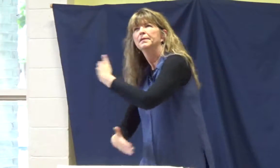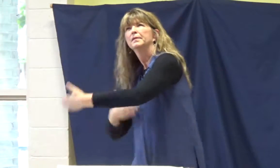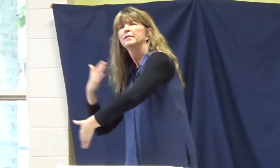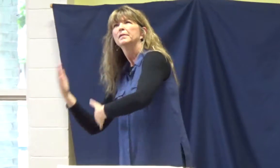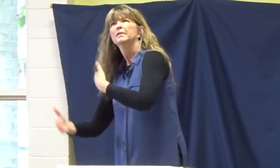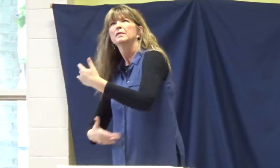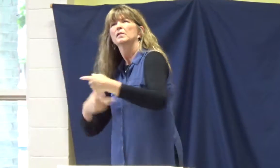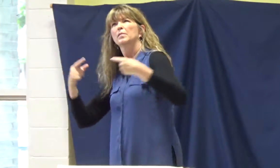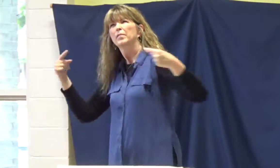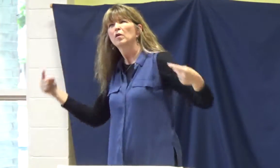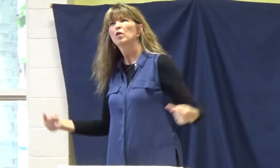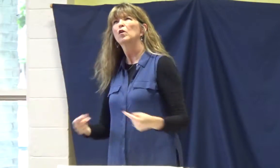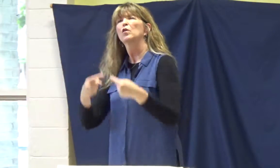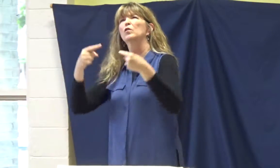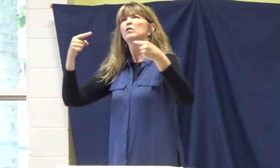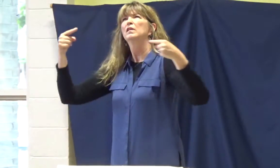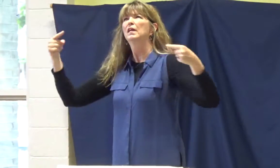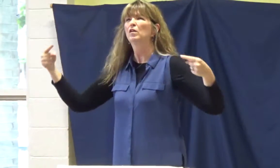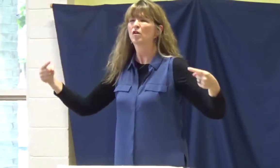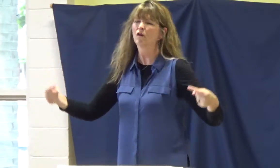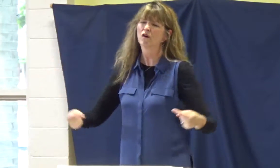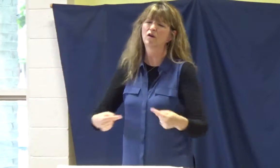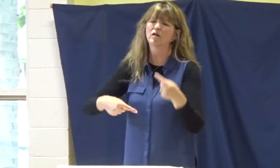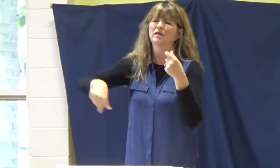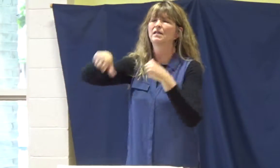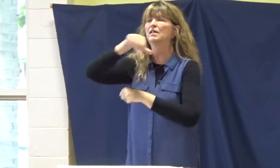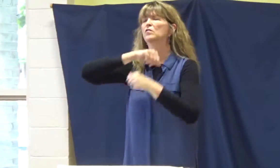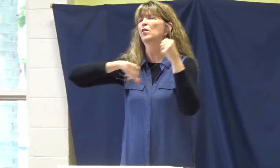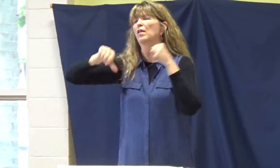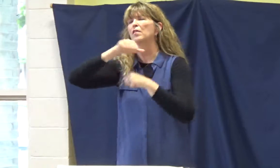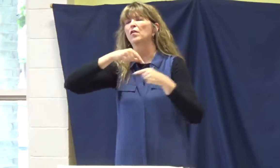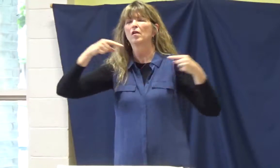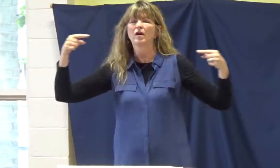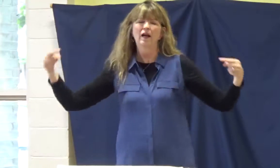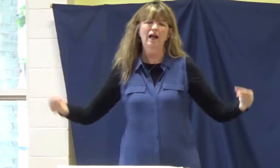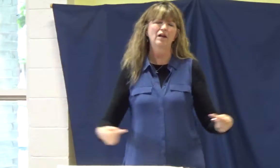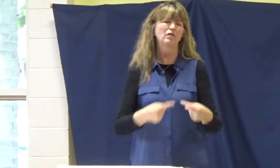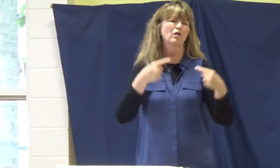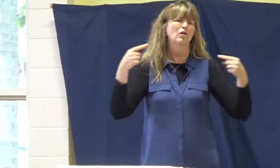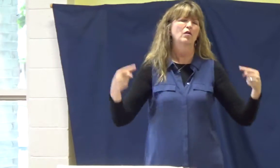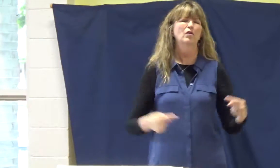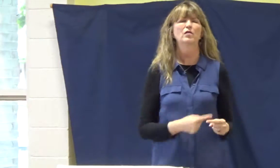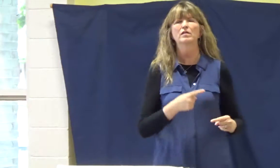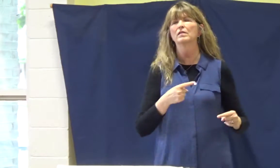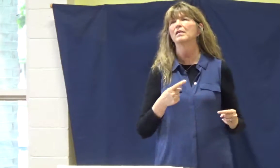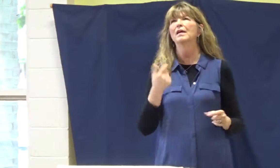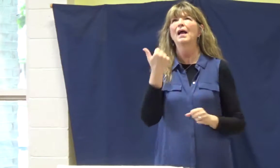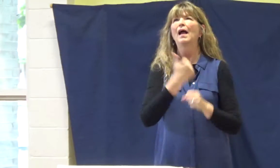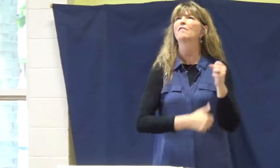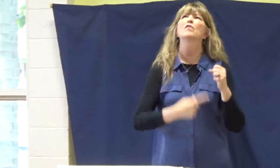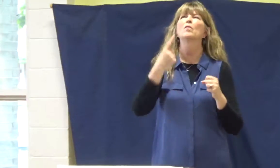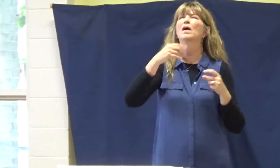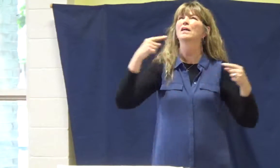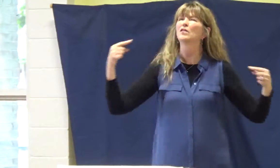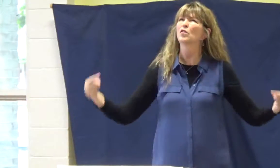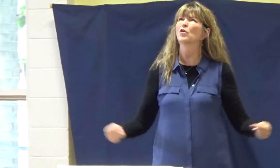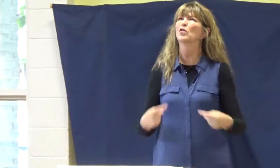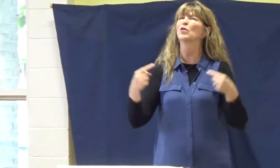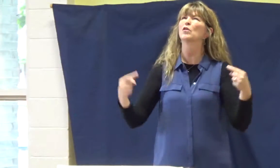Where we've become so enthralled with the culture and then we've turned our eyes off of you. And I know that it pains you and hurts